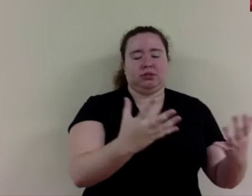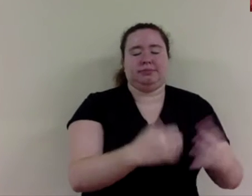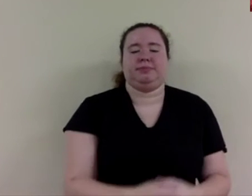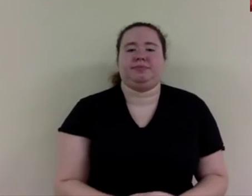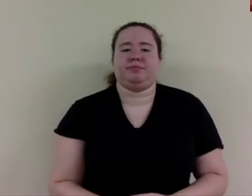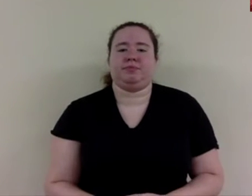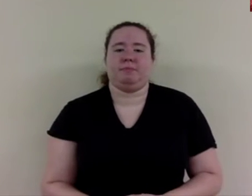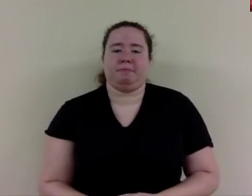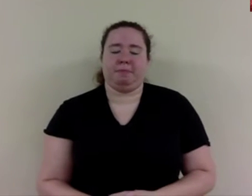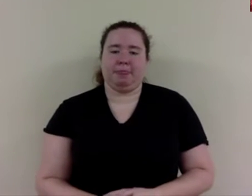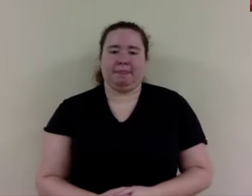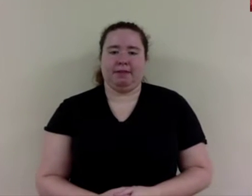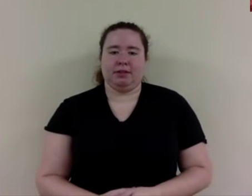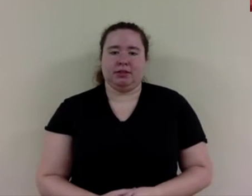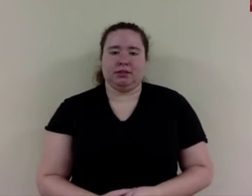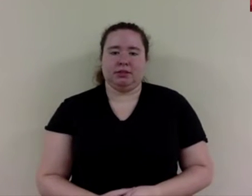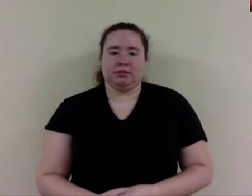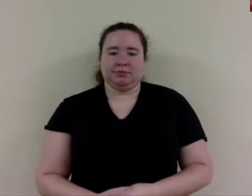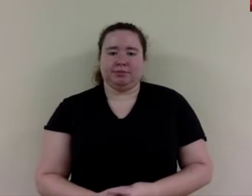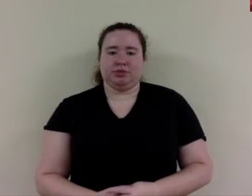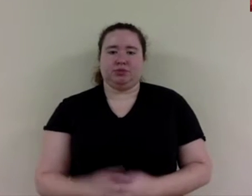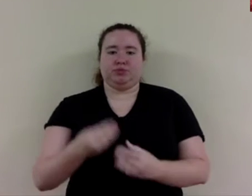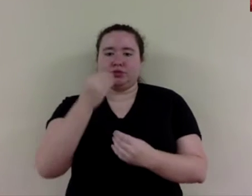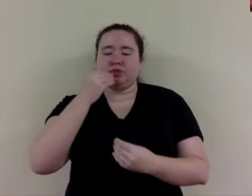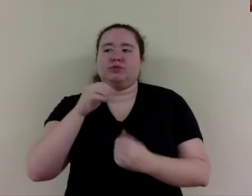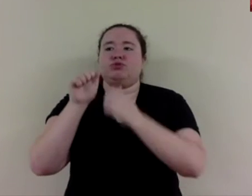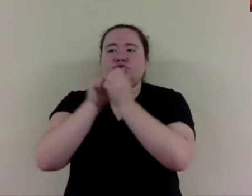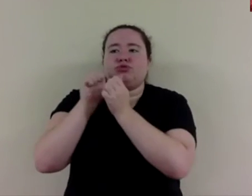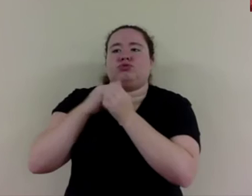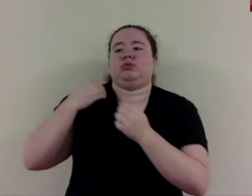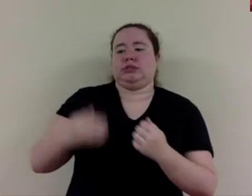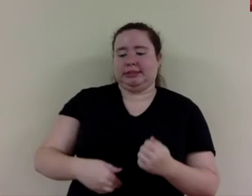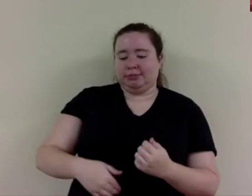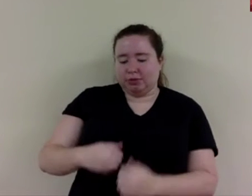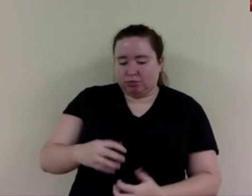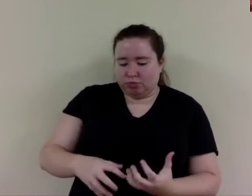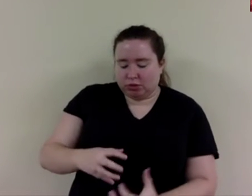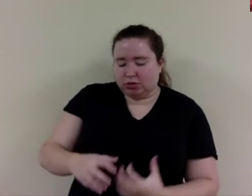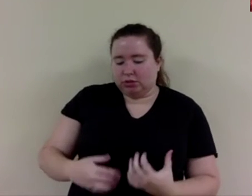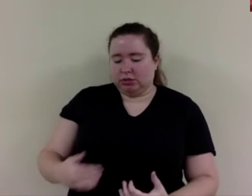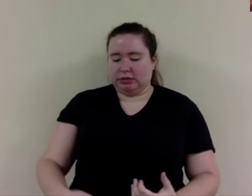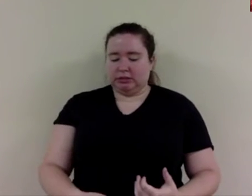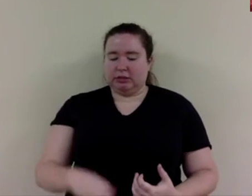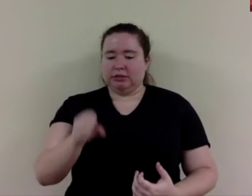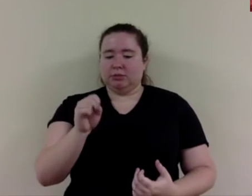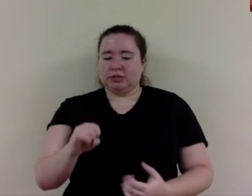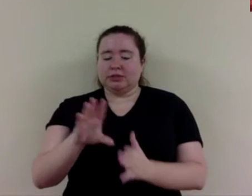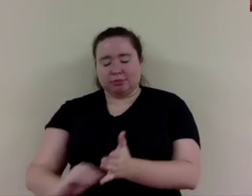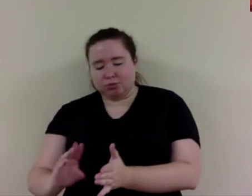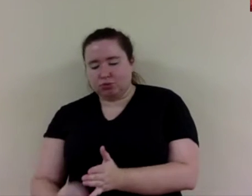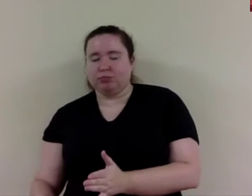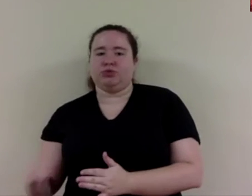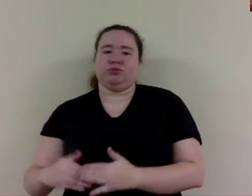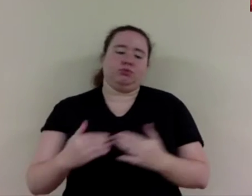you've taken food into your body, chewed it up, send it to your stomach for mixing, and send it to your small intestine for final digestion and absorption,